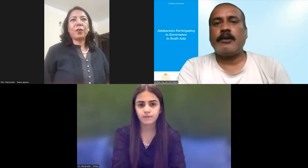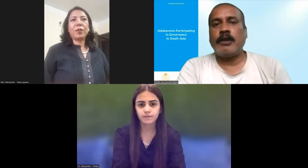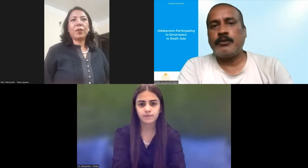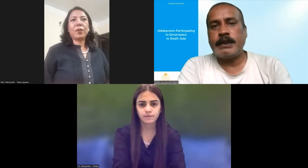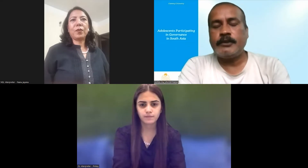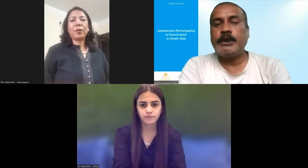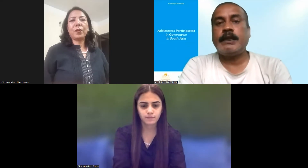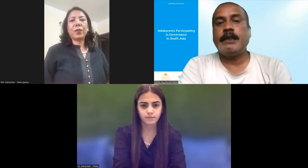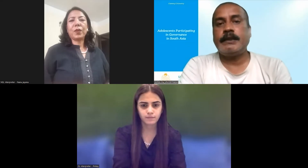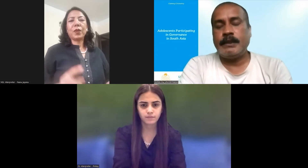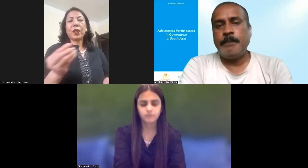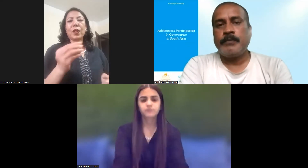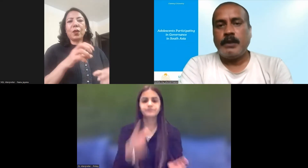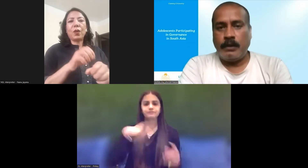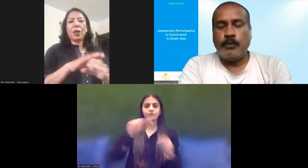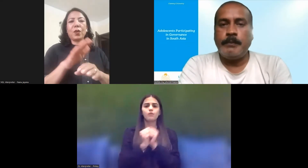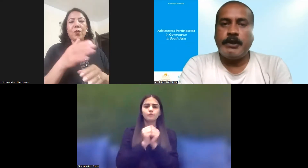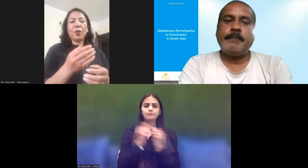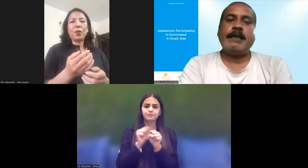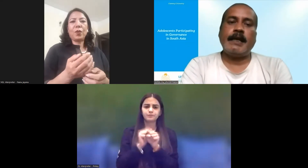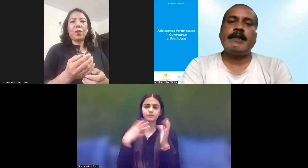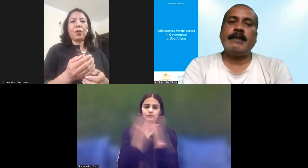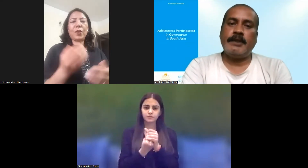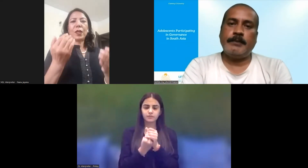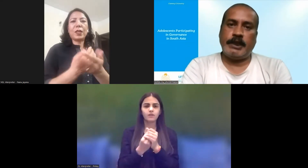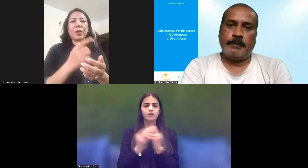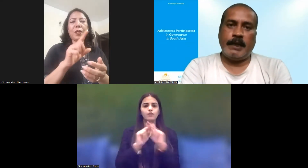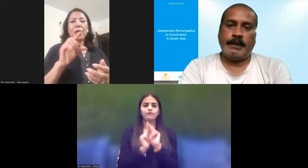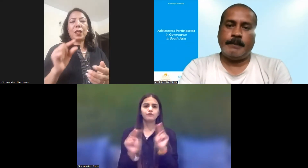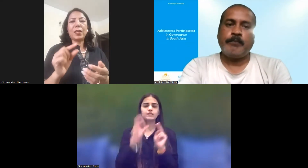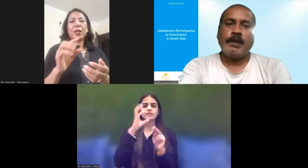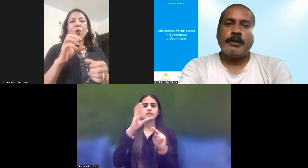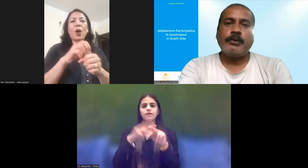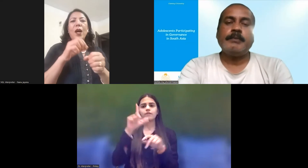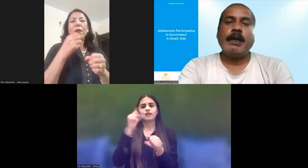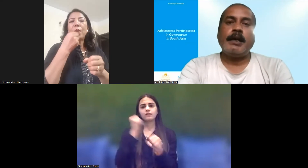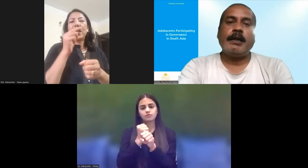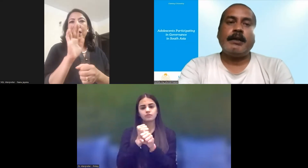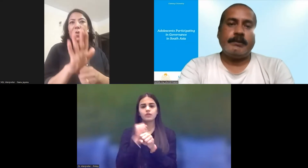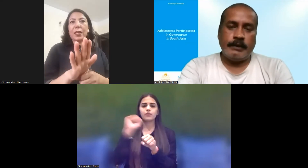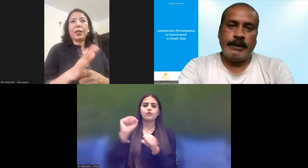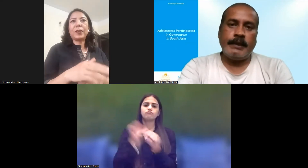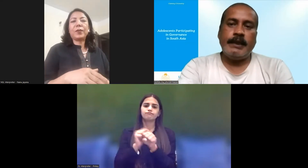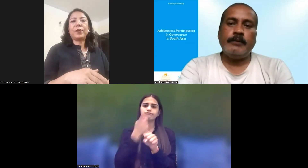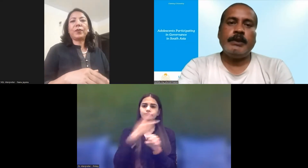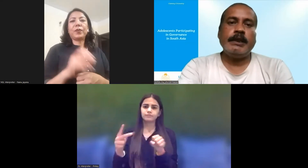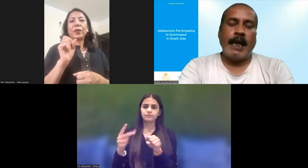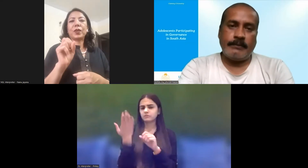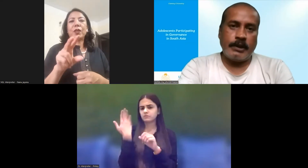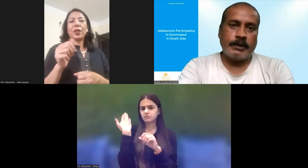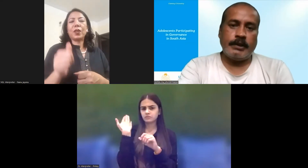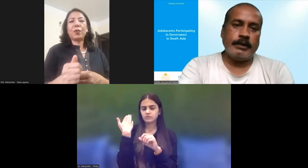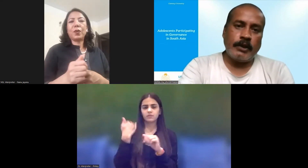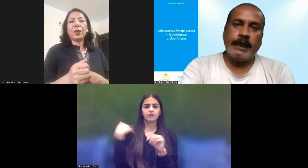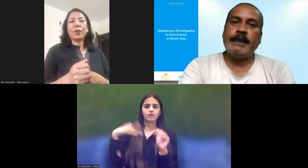they are also working to declare their whole municipality as a CFLG municipalities. So recently, we have